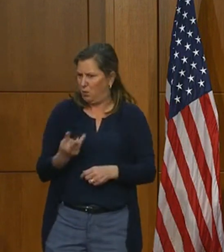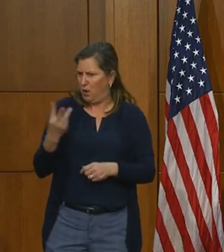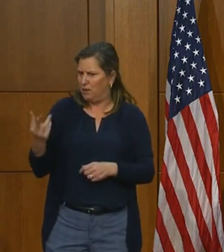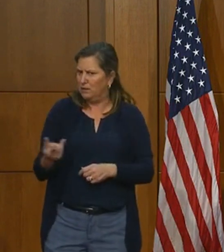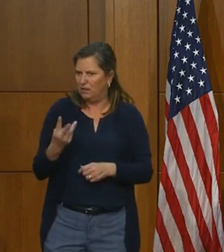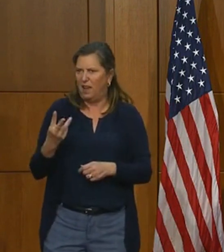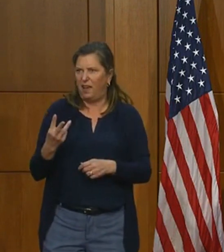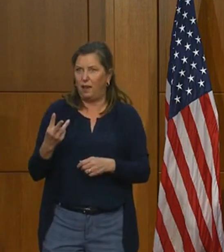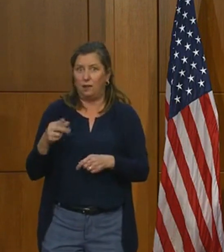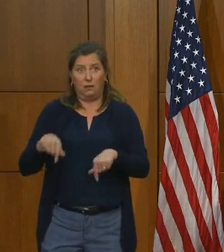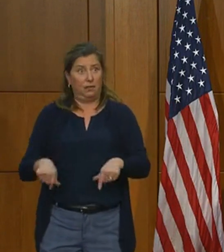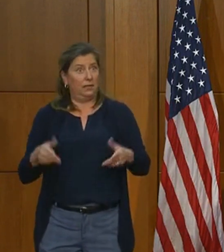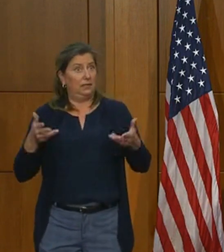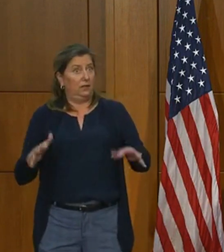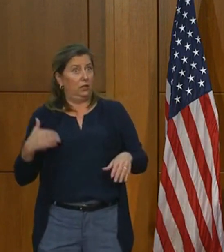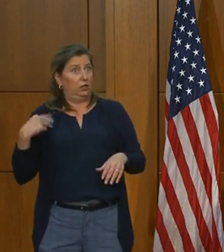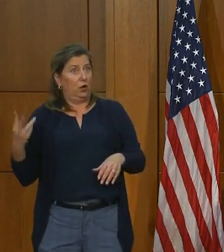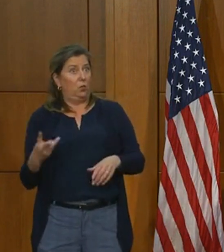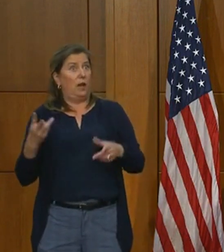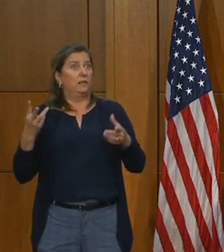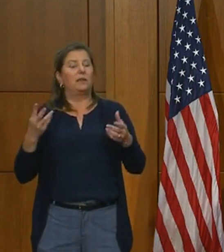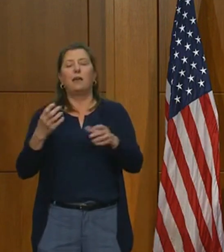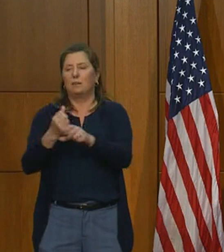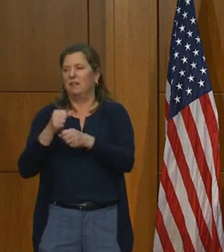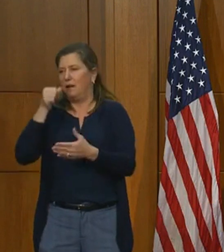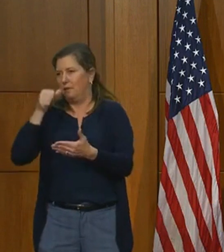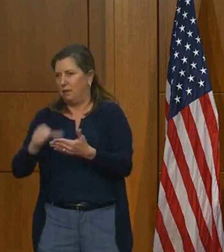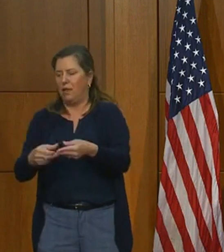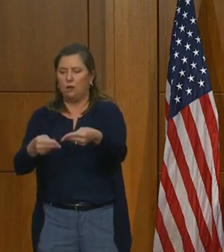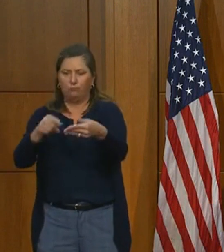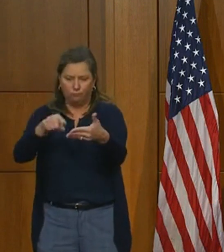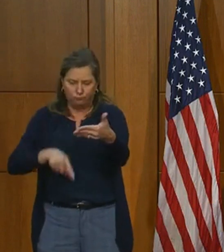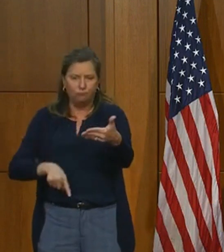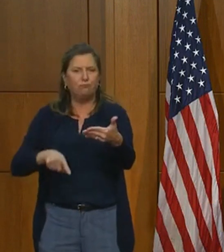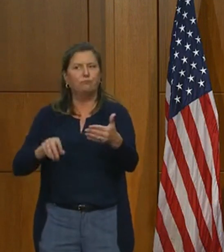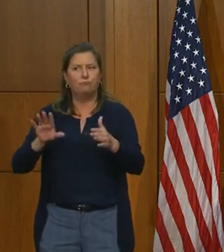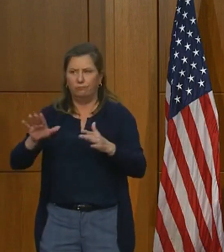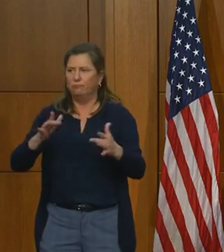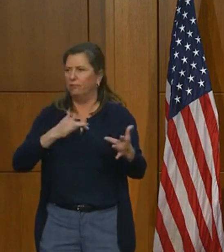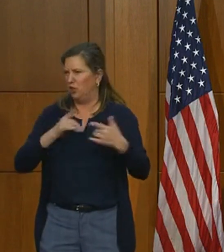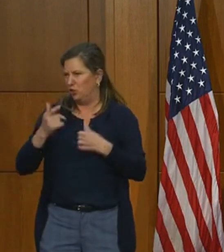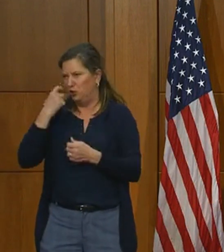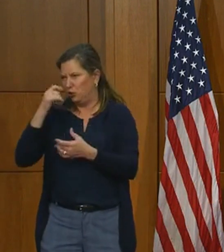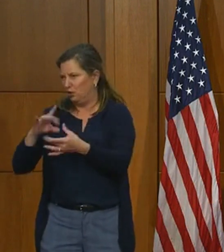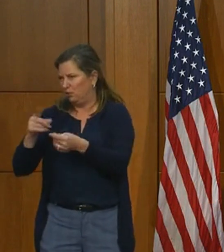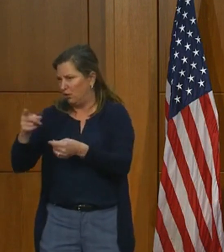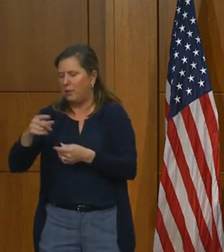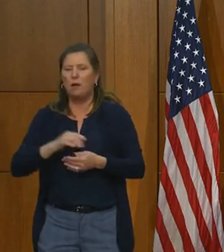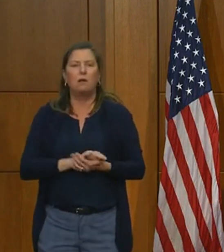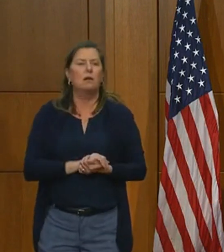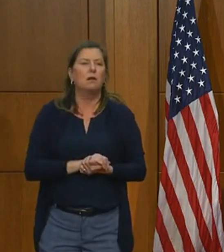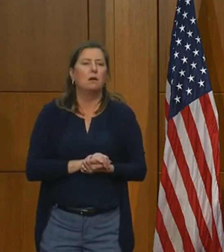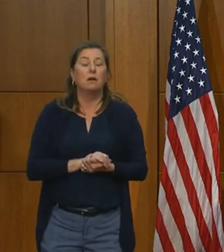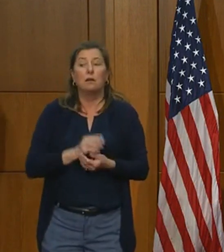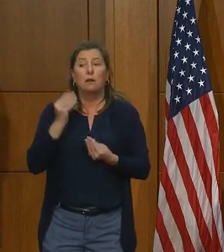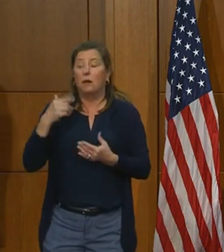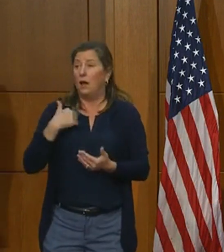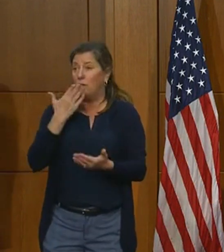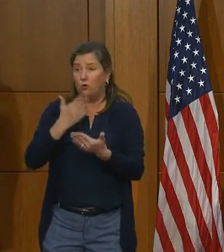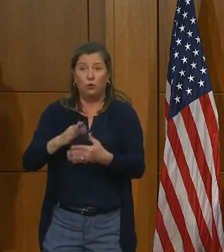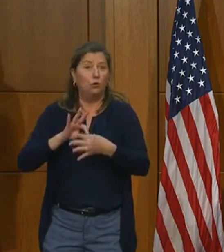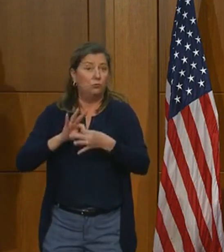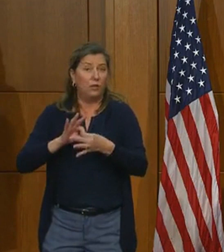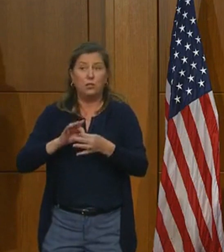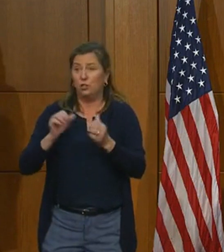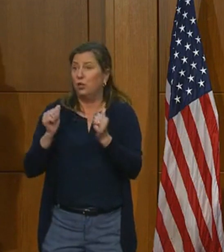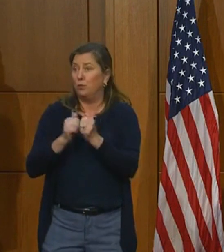This is right after this press conference, and addressing the concerns that you just raised. And first of all, I'd say, Andre, I have a great relationship